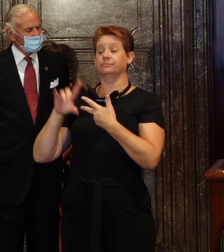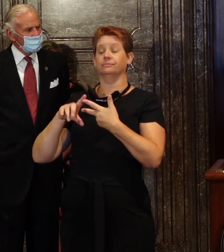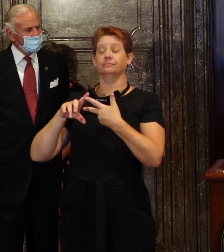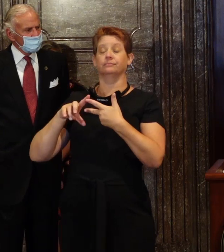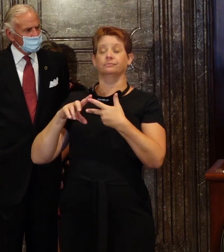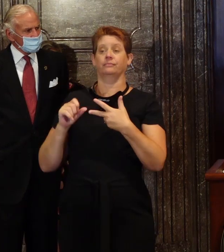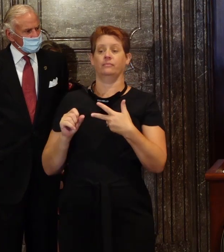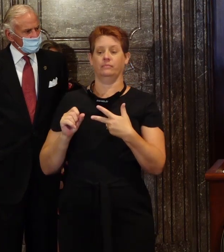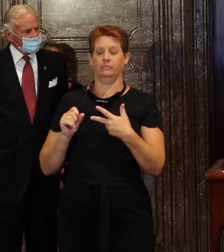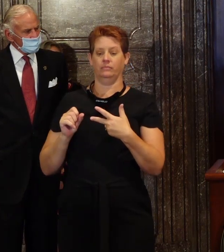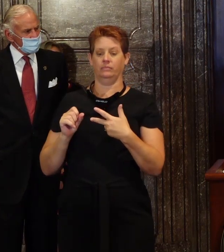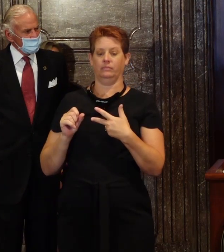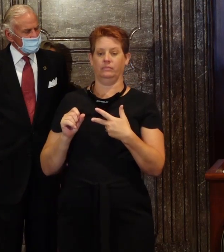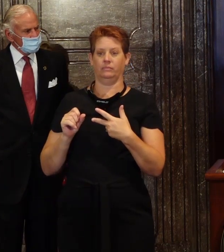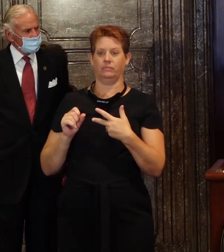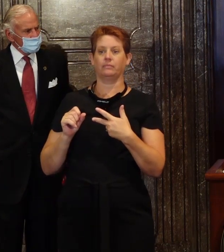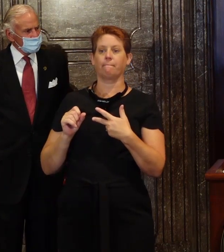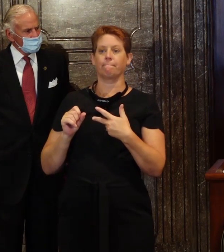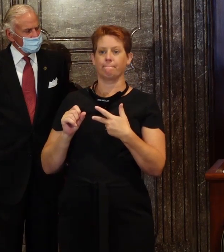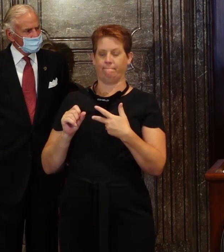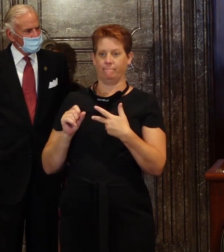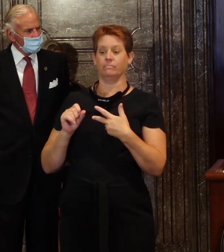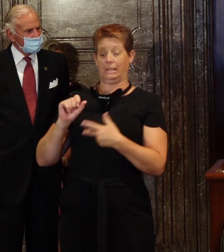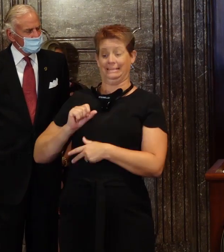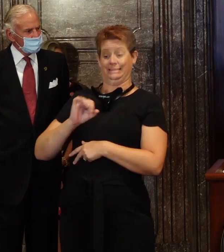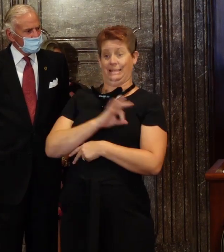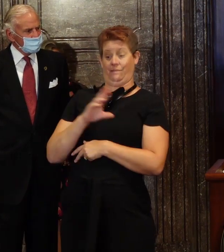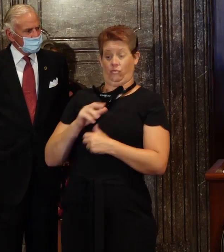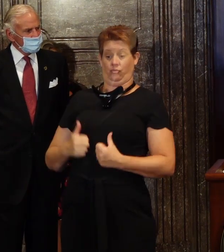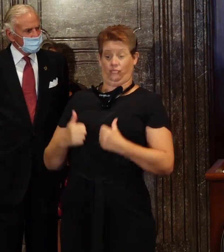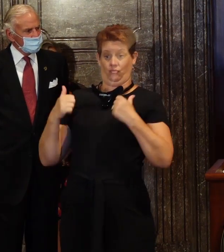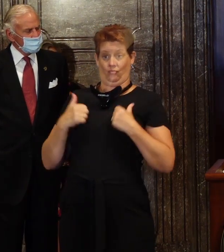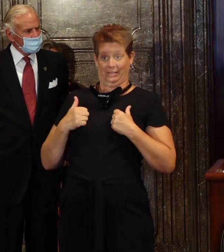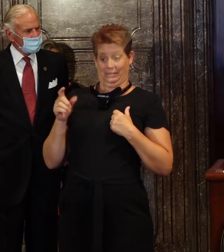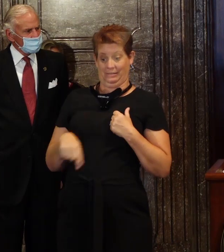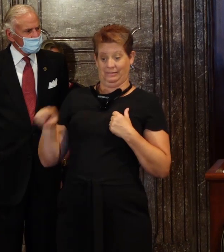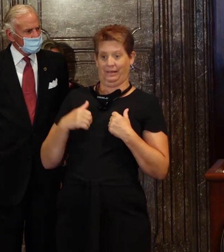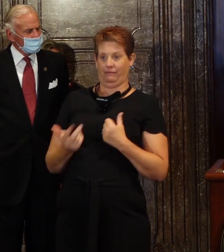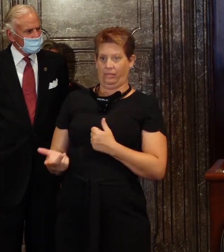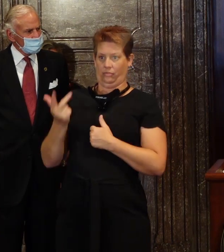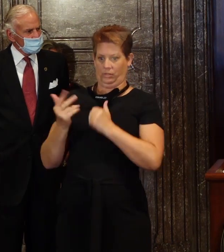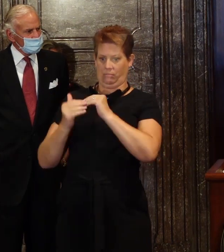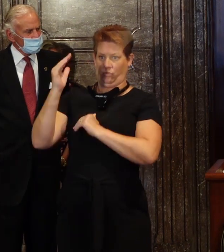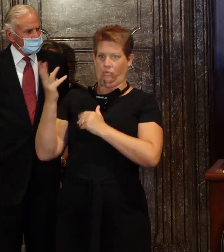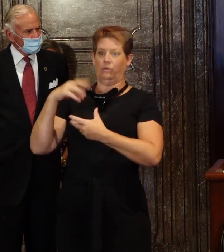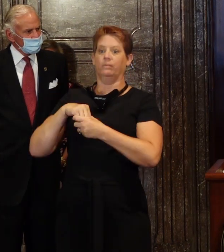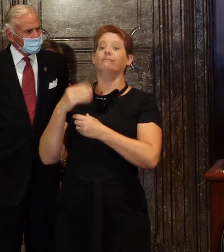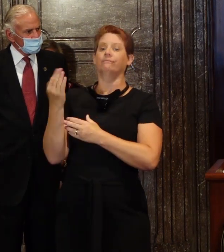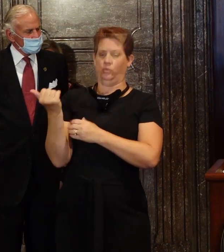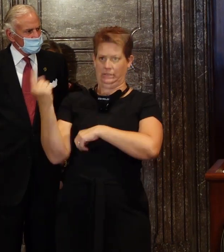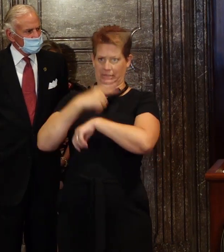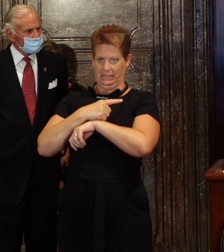2, if 3 or more cases are identified in staff members or residents within a 14-day period,